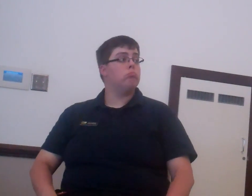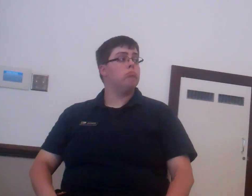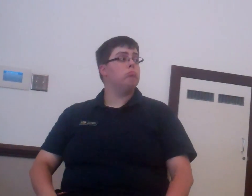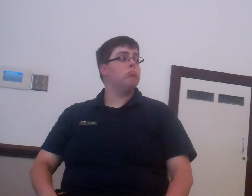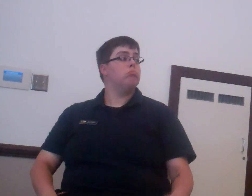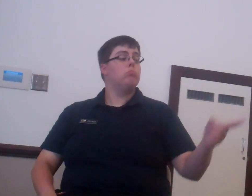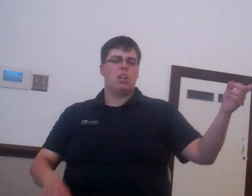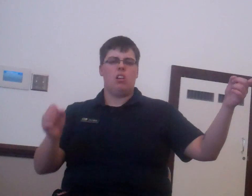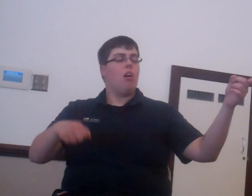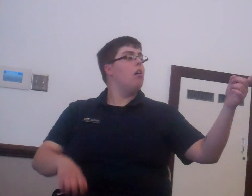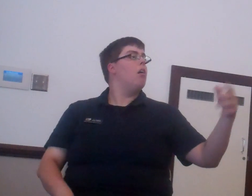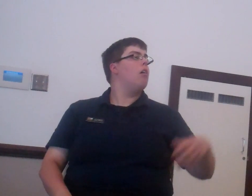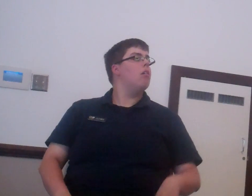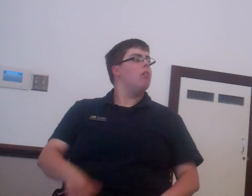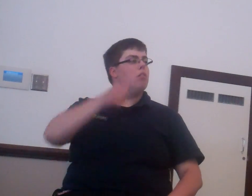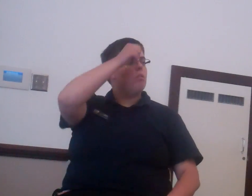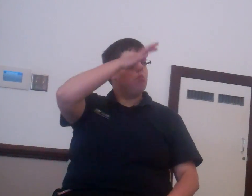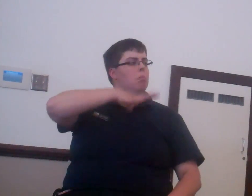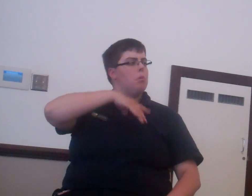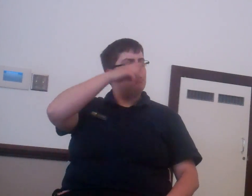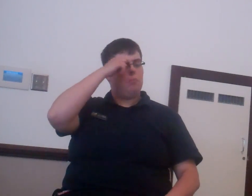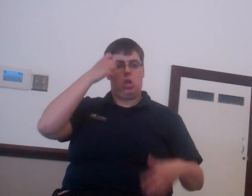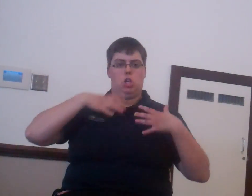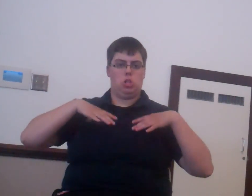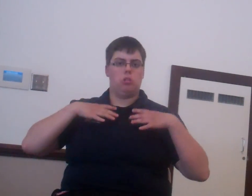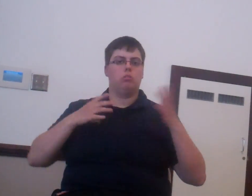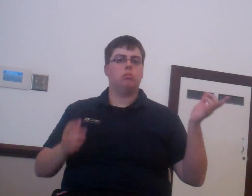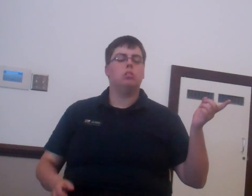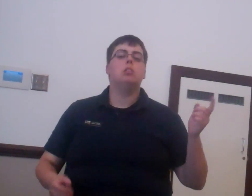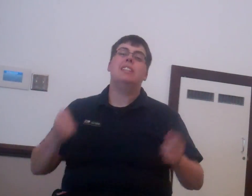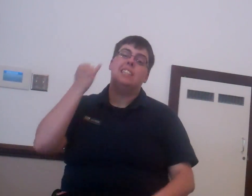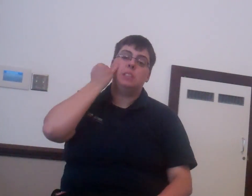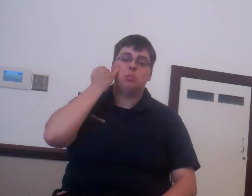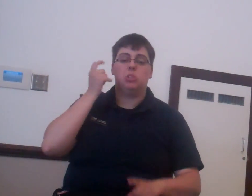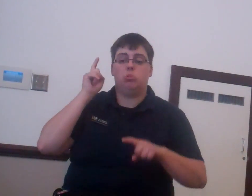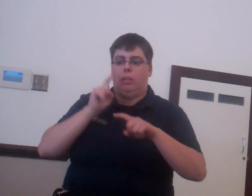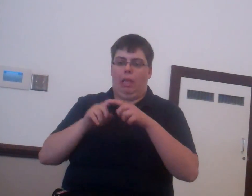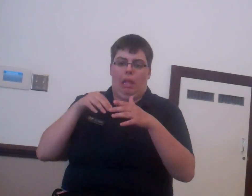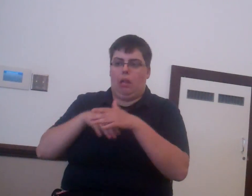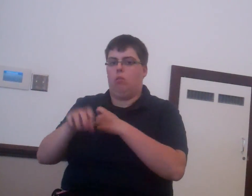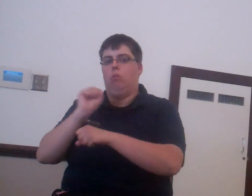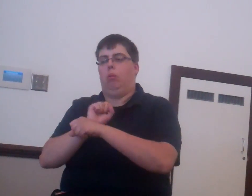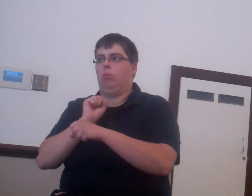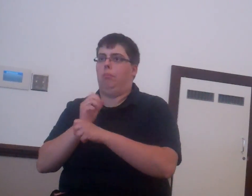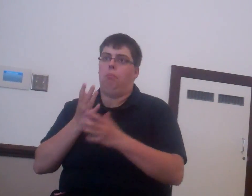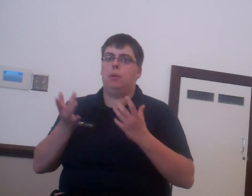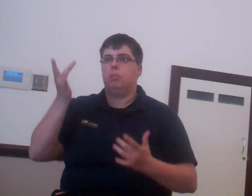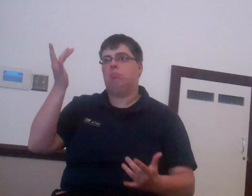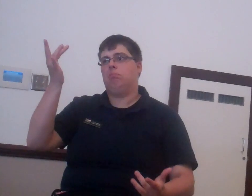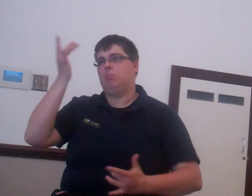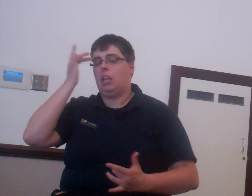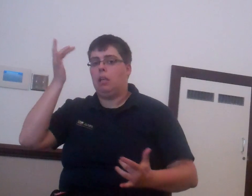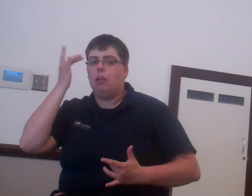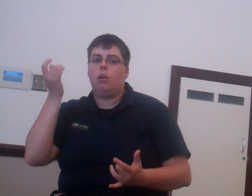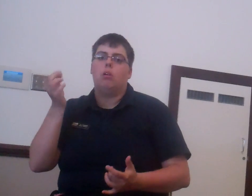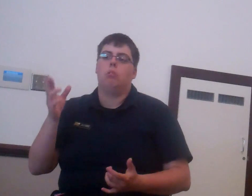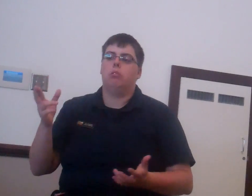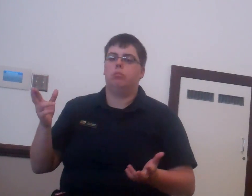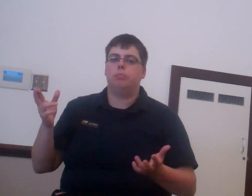Yeah. If you're not able to come in for Yeah, sometimes those are the people that you might be able